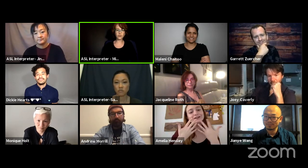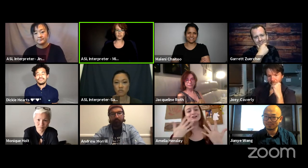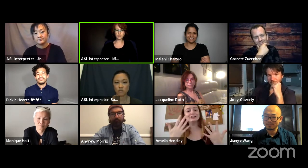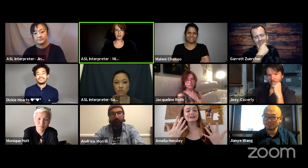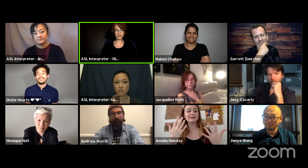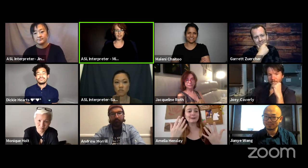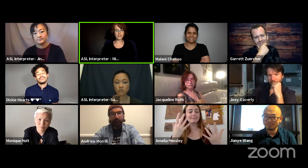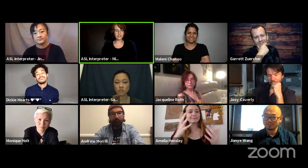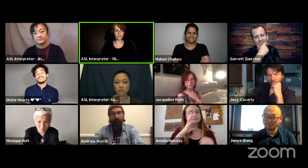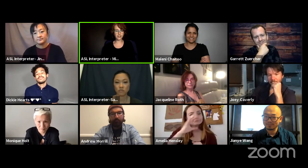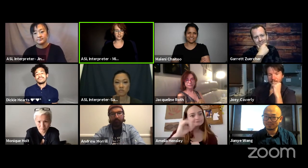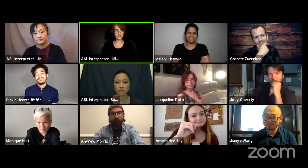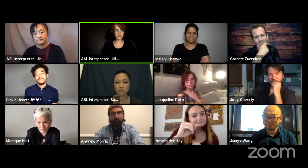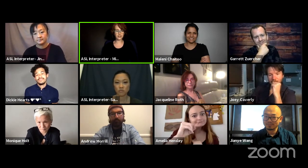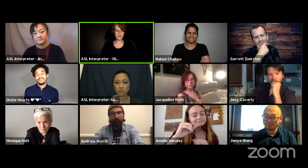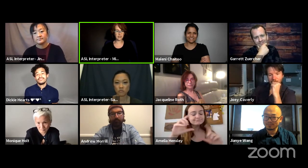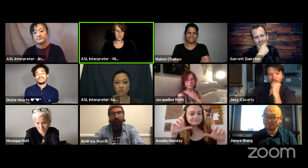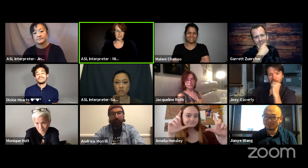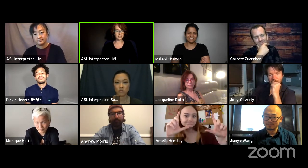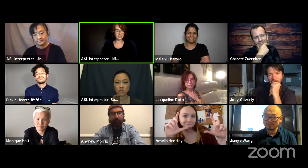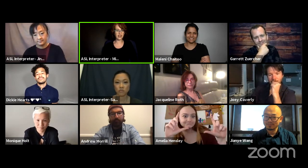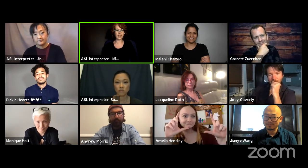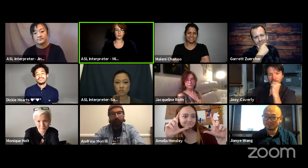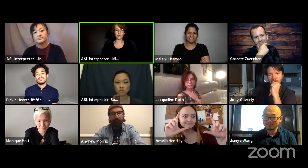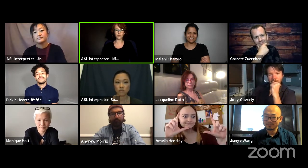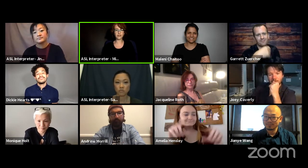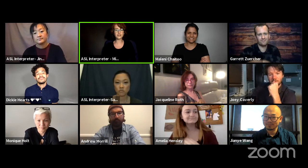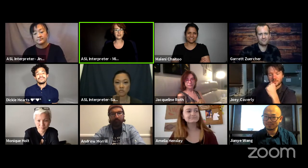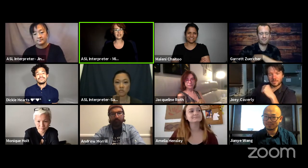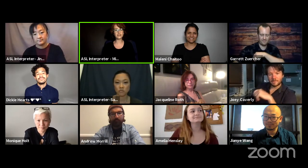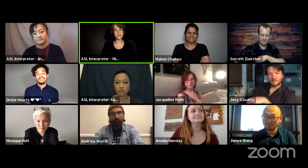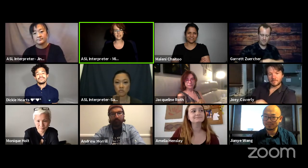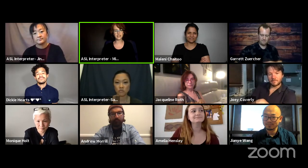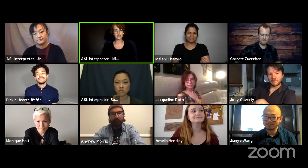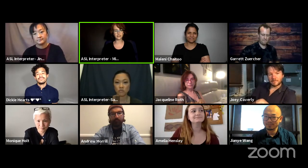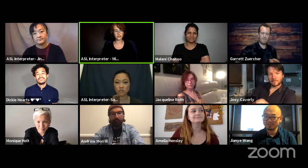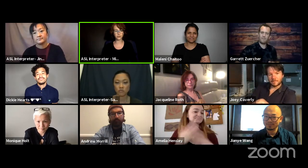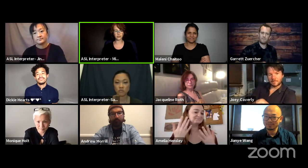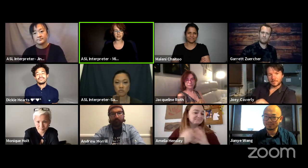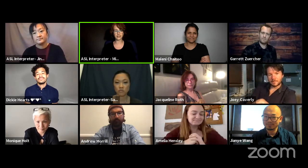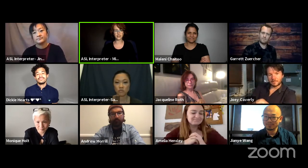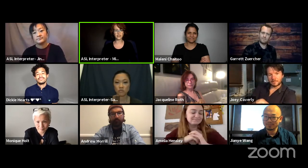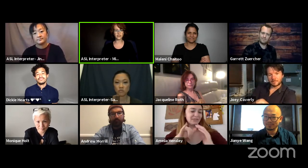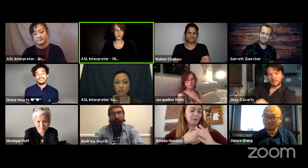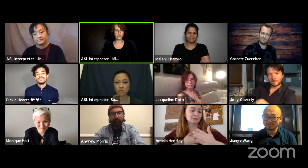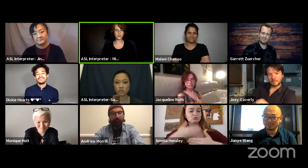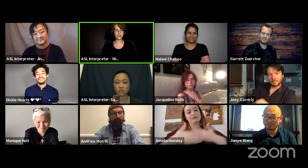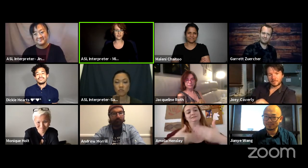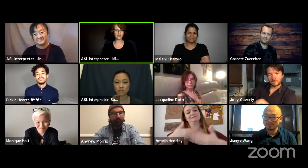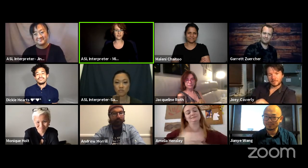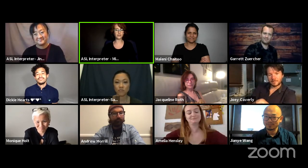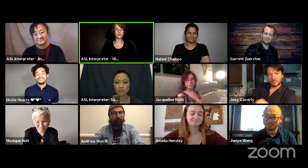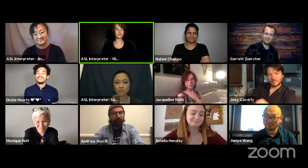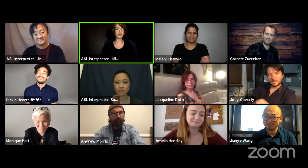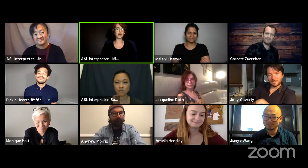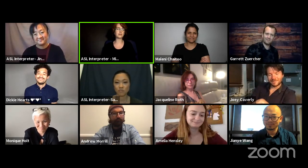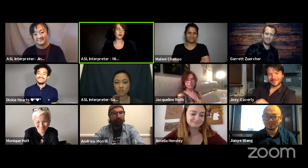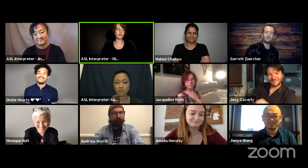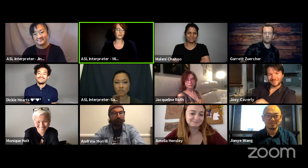was to bring levity and color to this piece, and we wanted it to be interesting visually. So that was part of